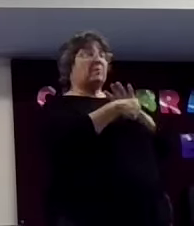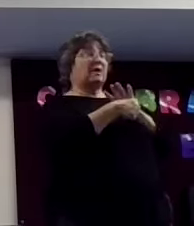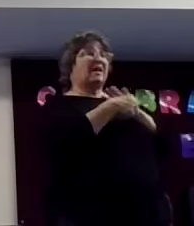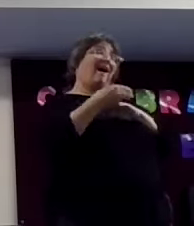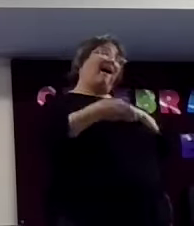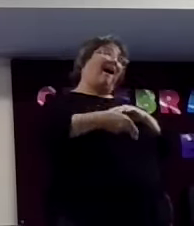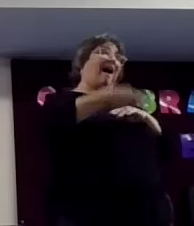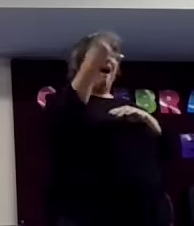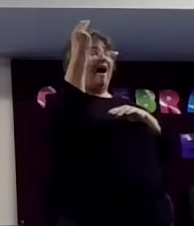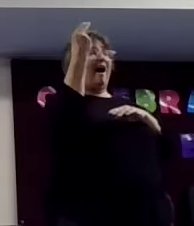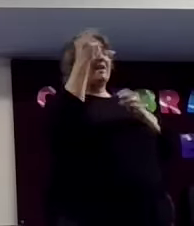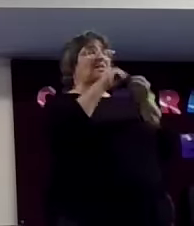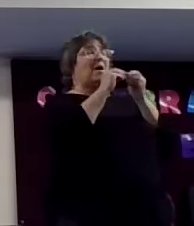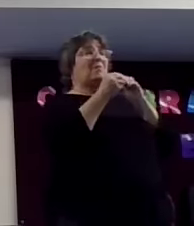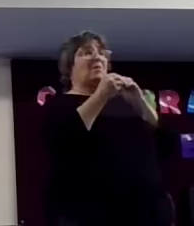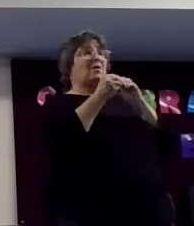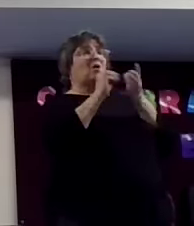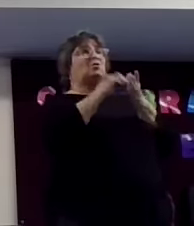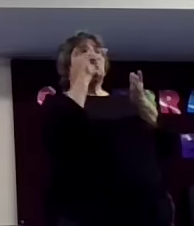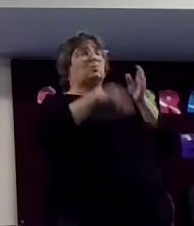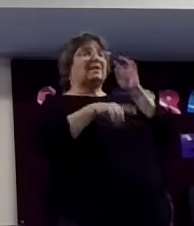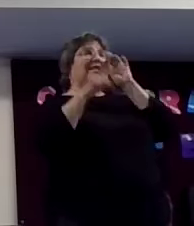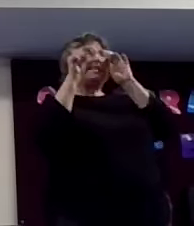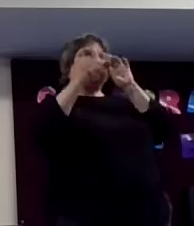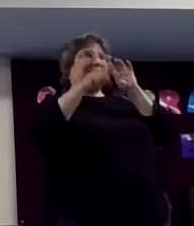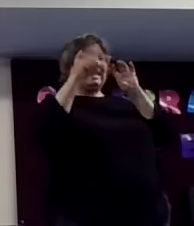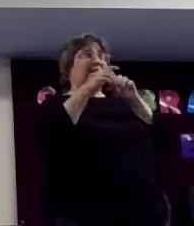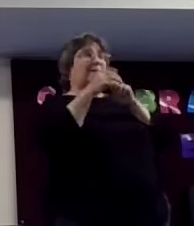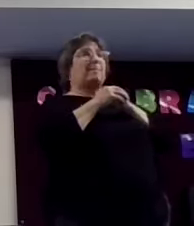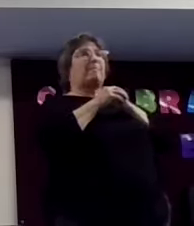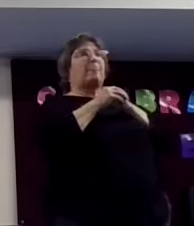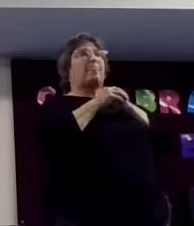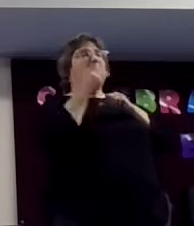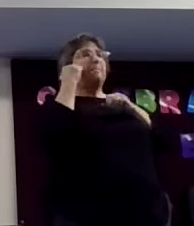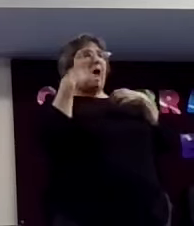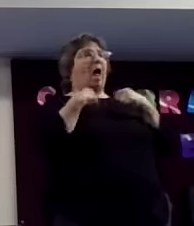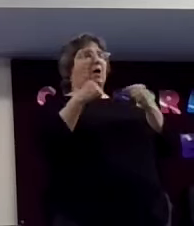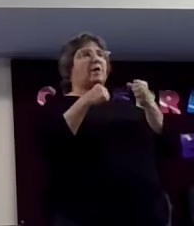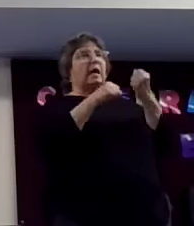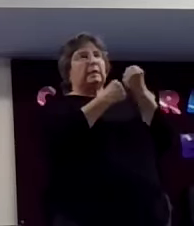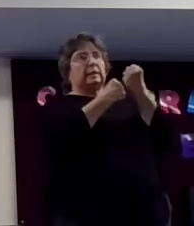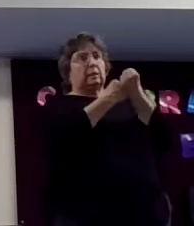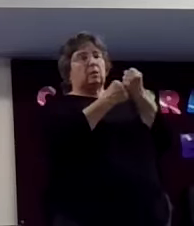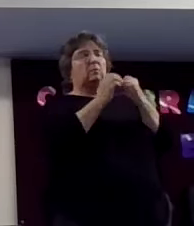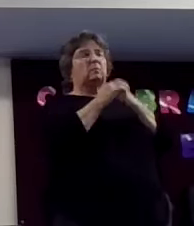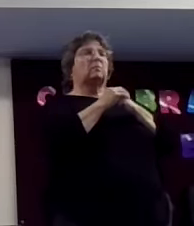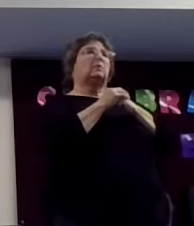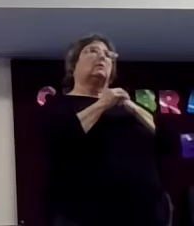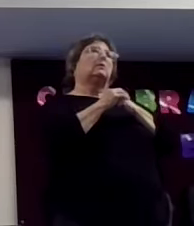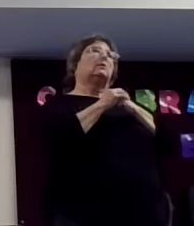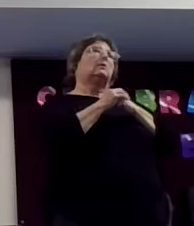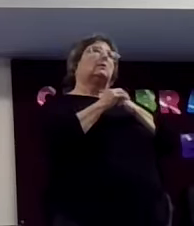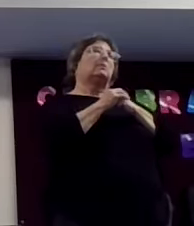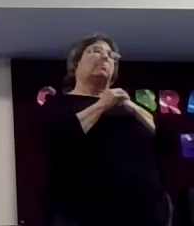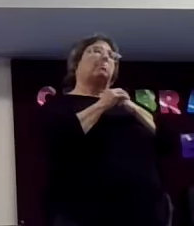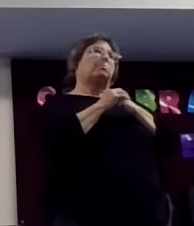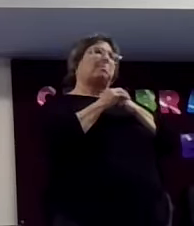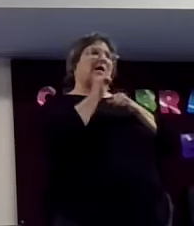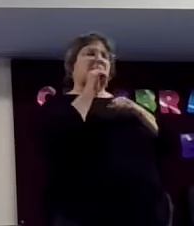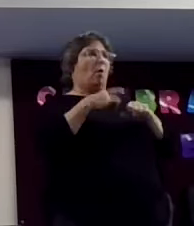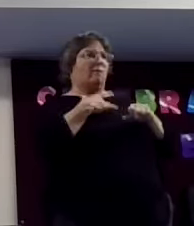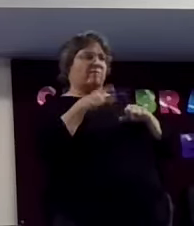a high number of students need mental health assistance. They